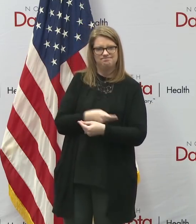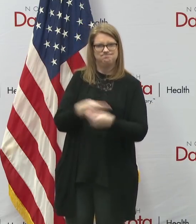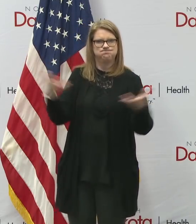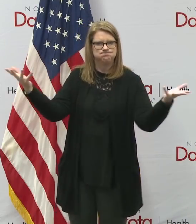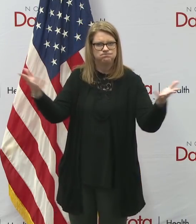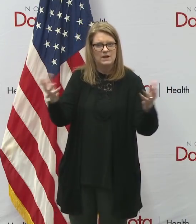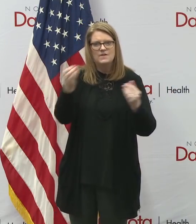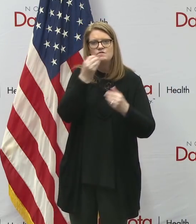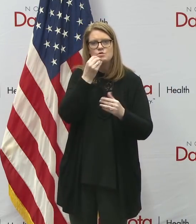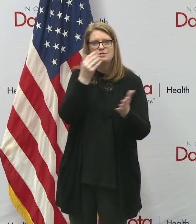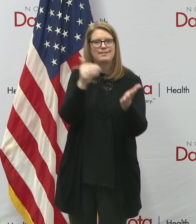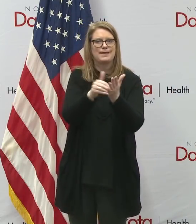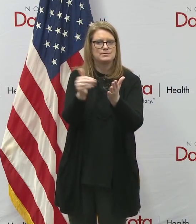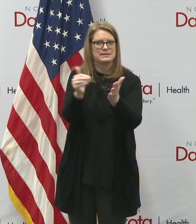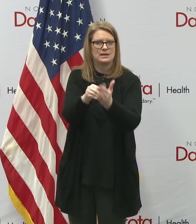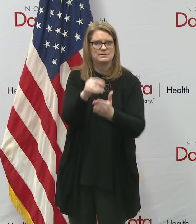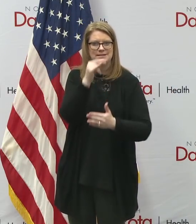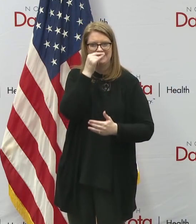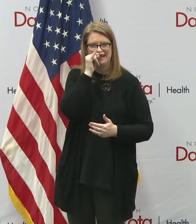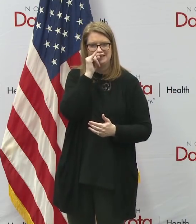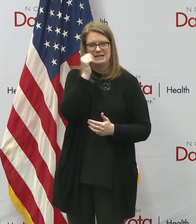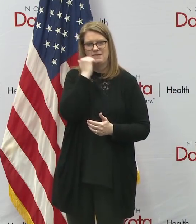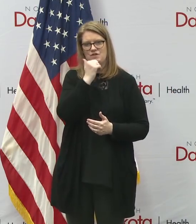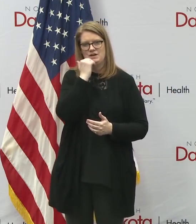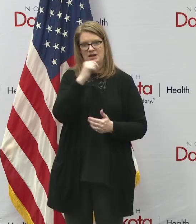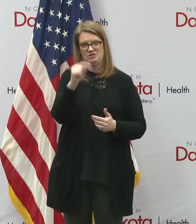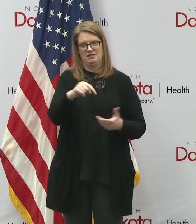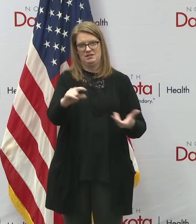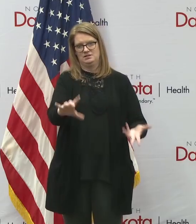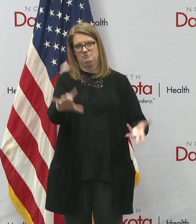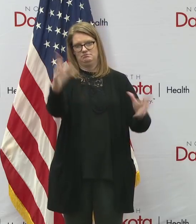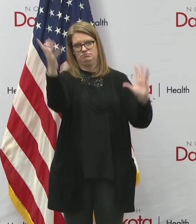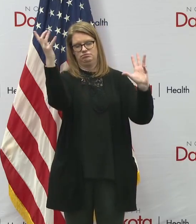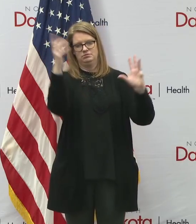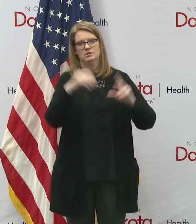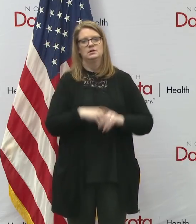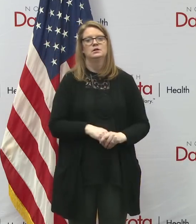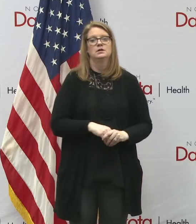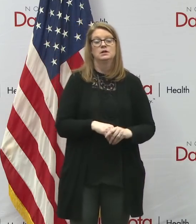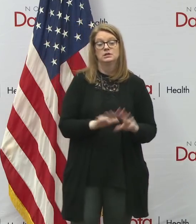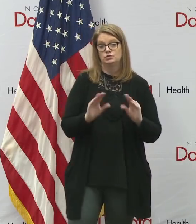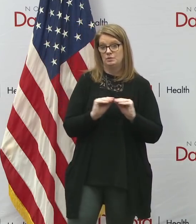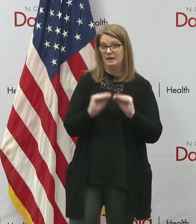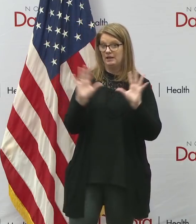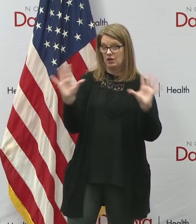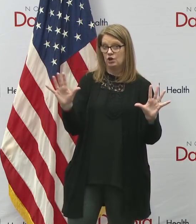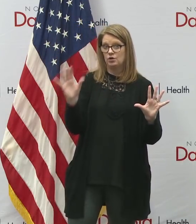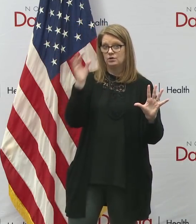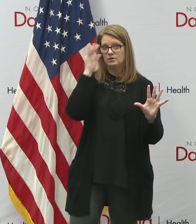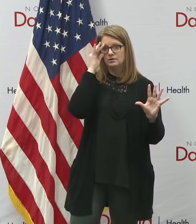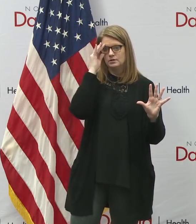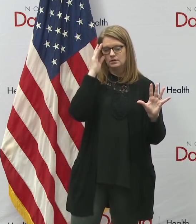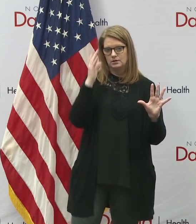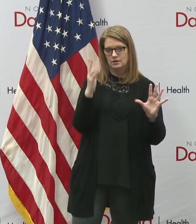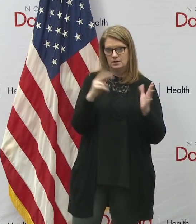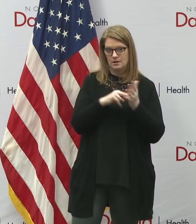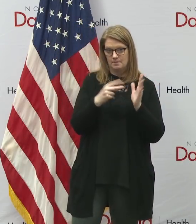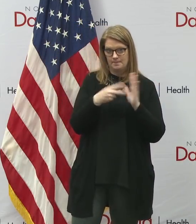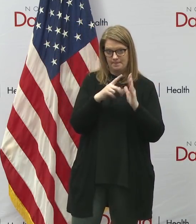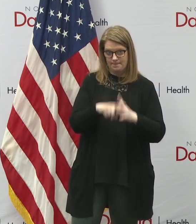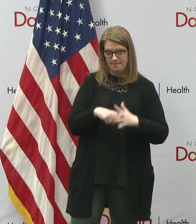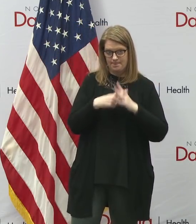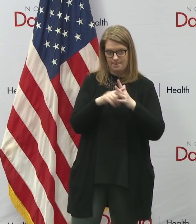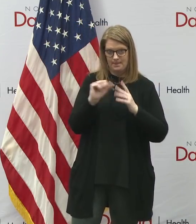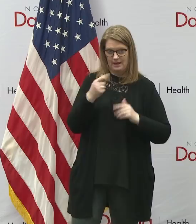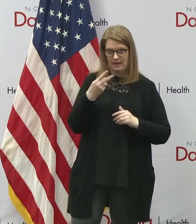thousands and thousands of kids every day during this crisis. To be clear, when we mean that we're resuming on April